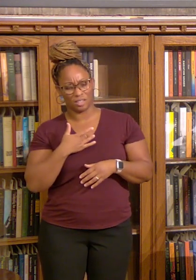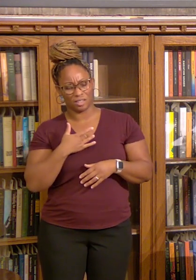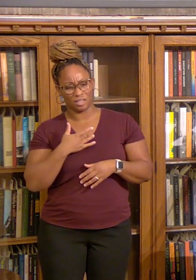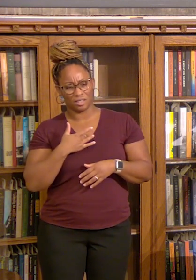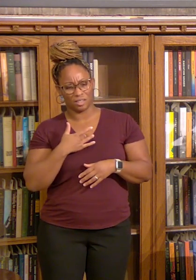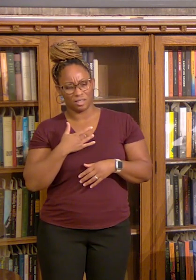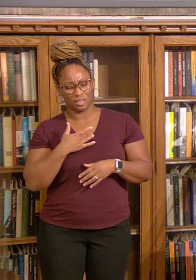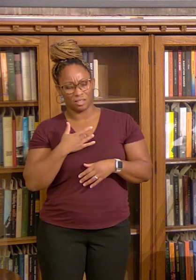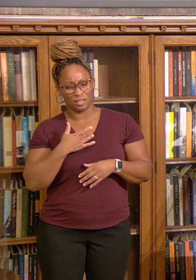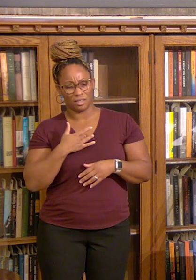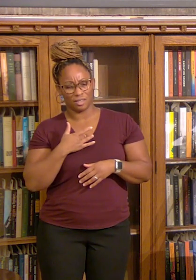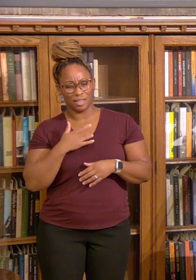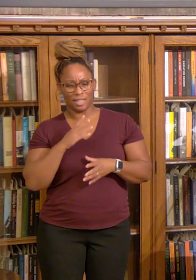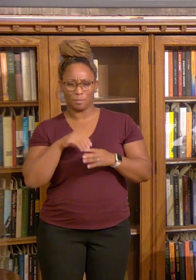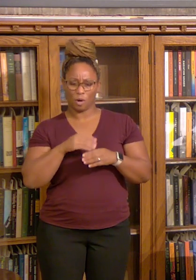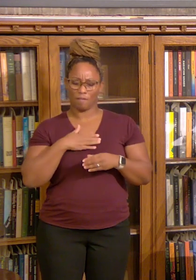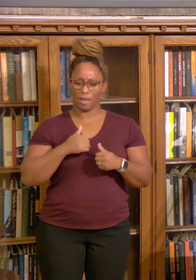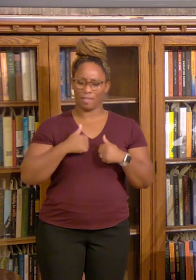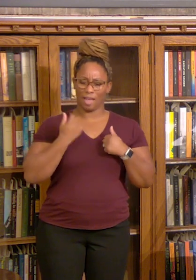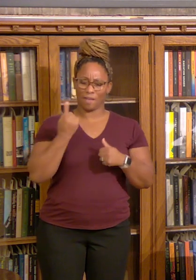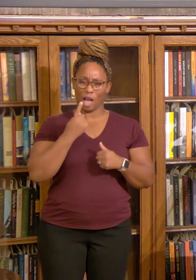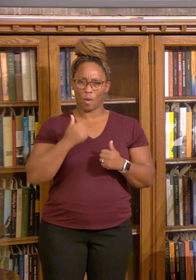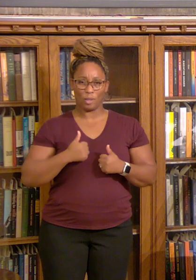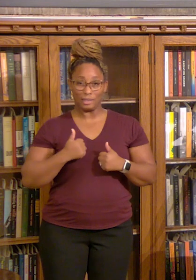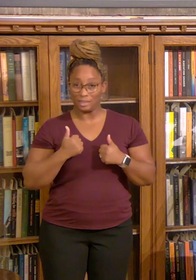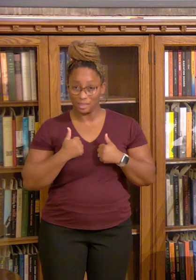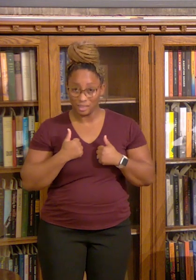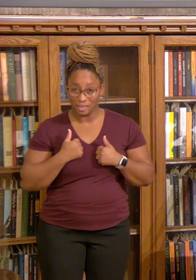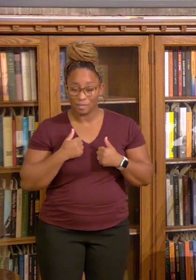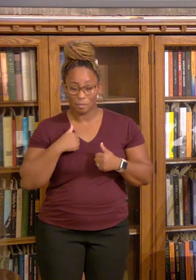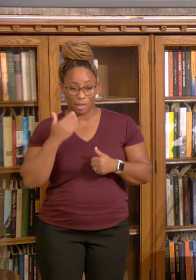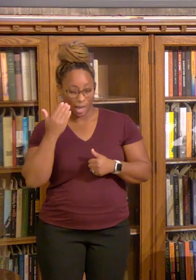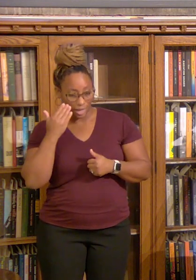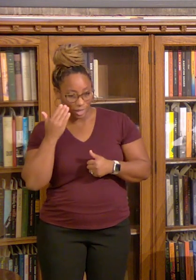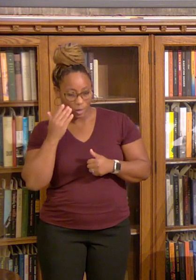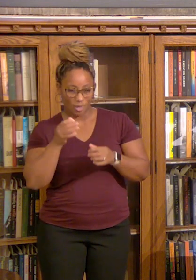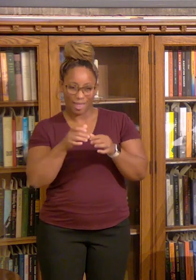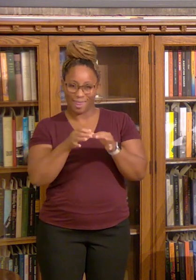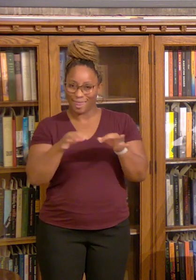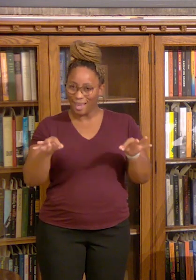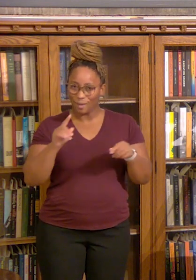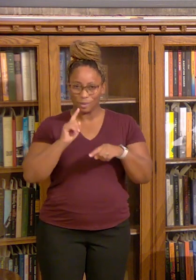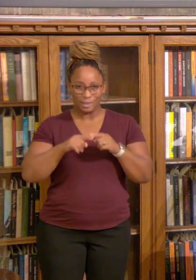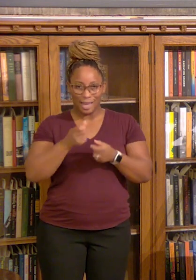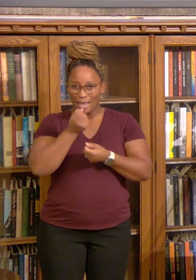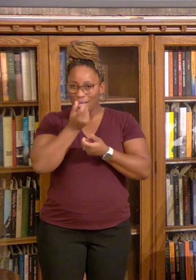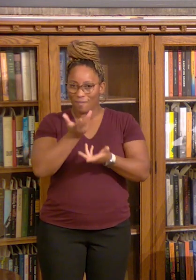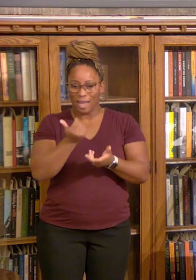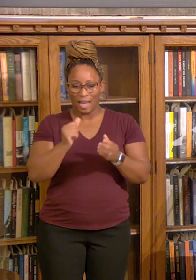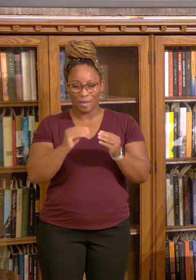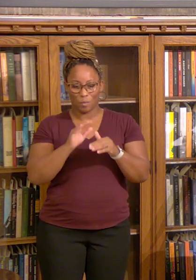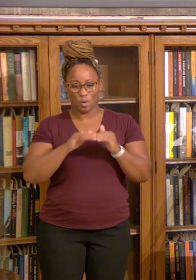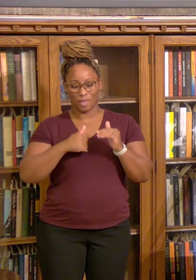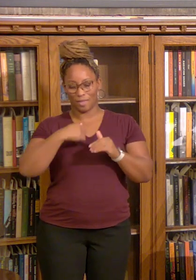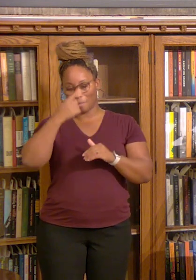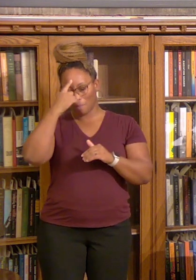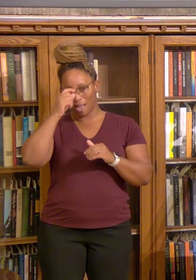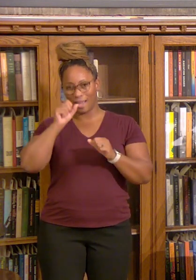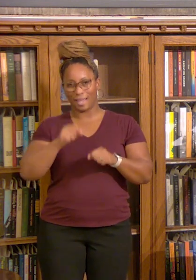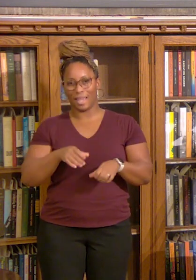so much a part of a life I have always had to live that I know quite well that language cannot convey any more than the mind can